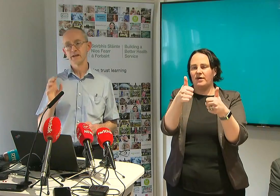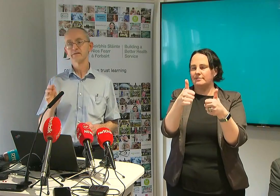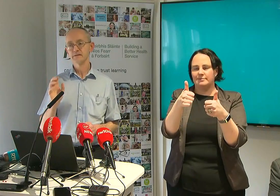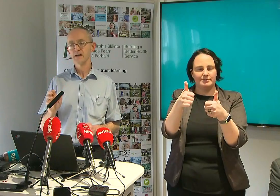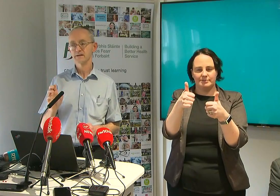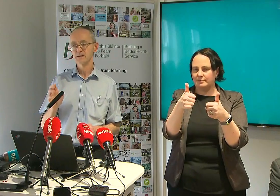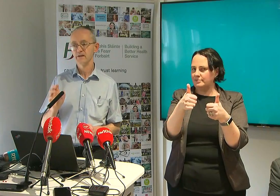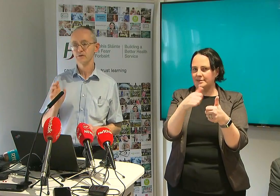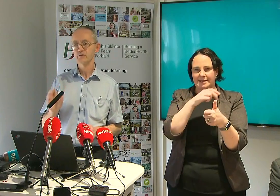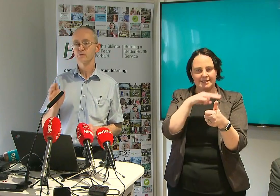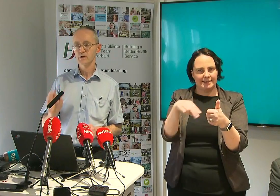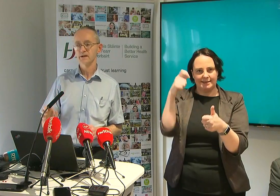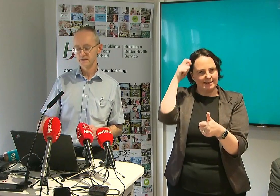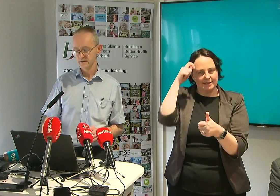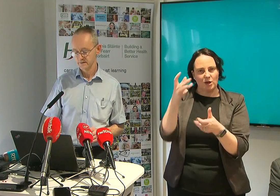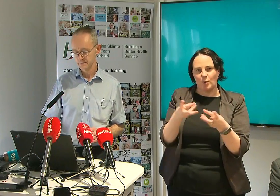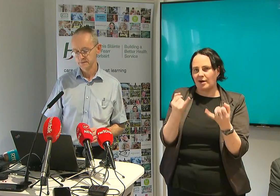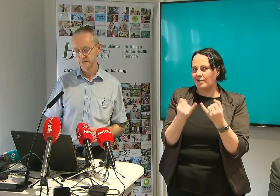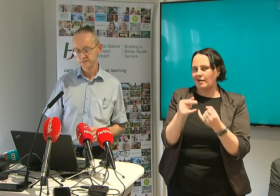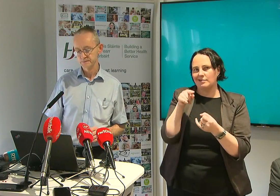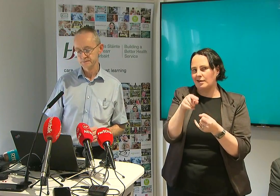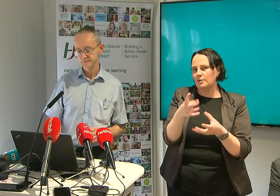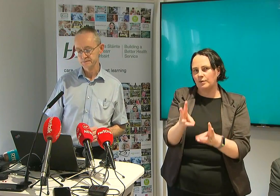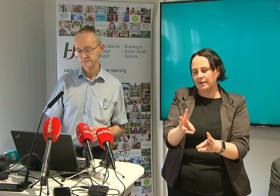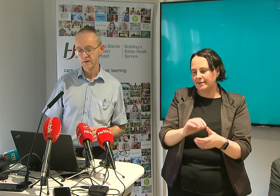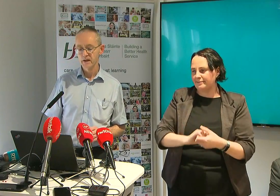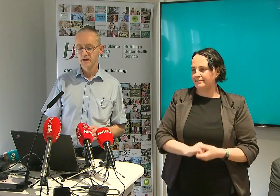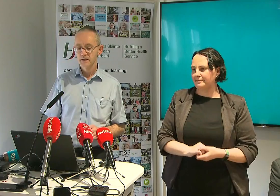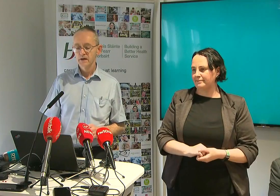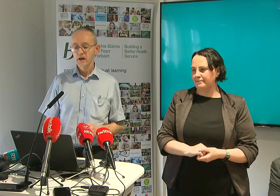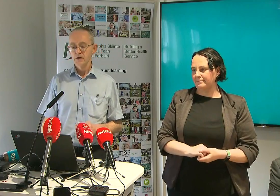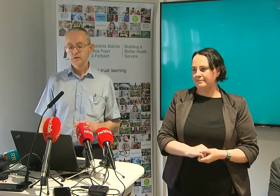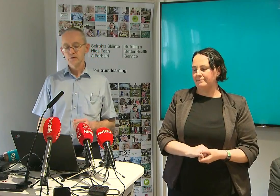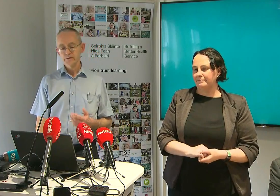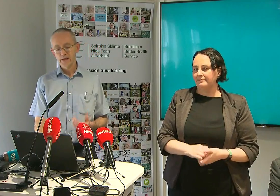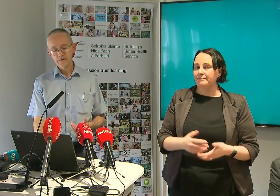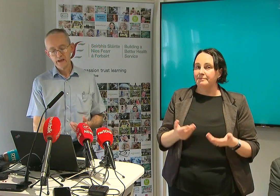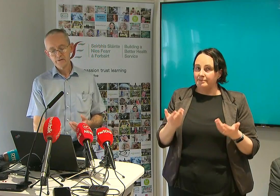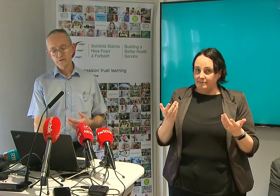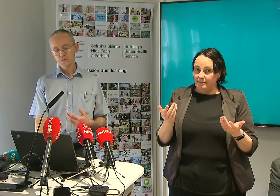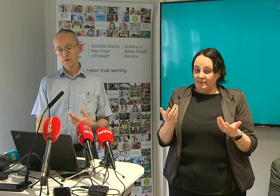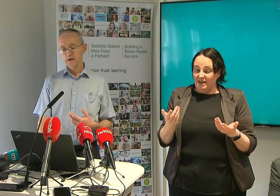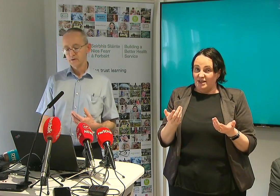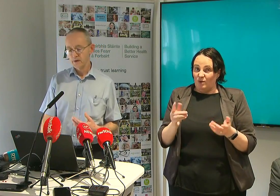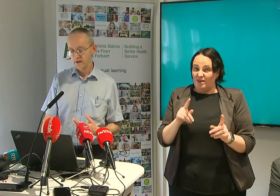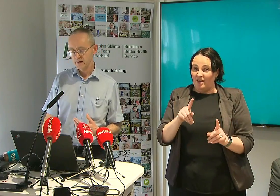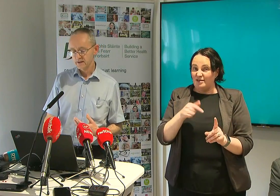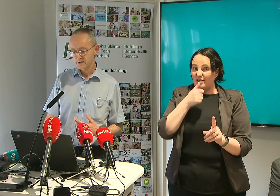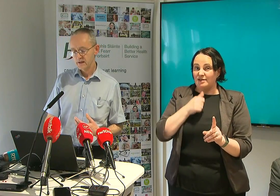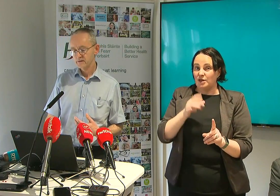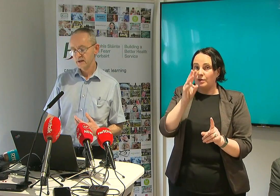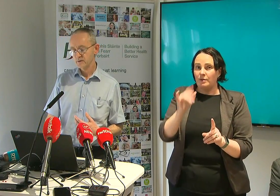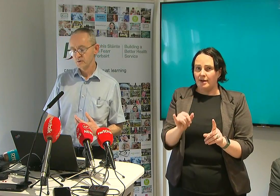because the test doesn't work like that. So that's the answer to why do we